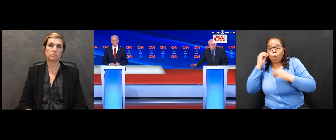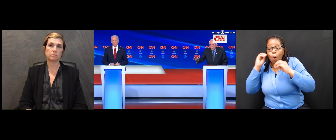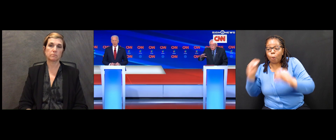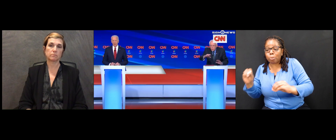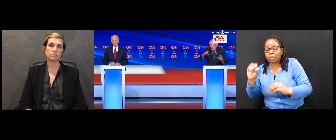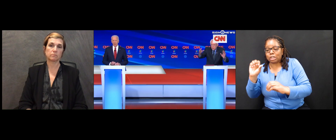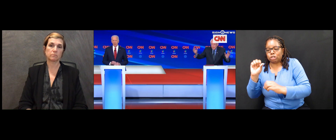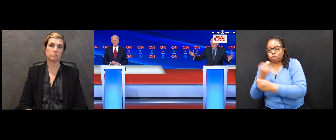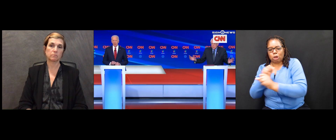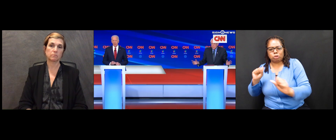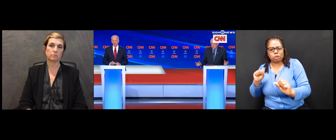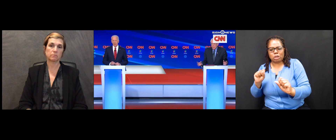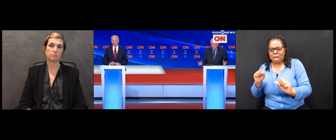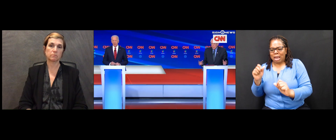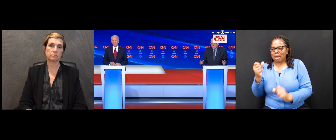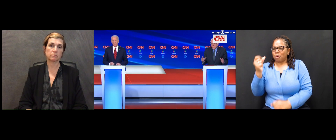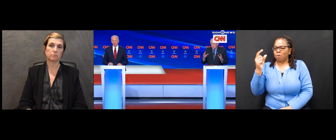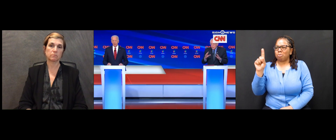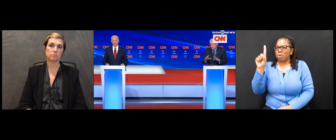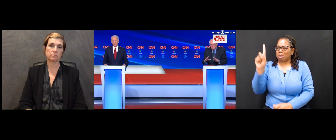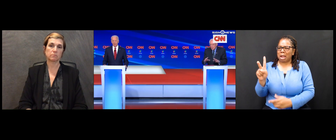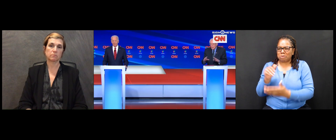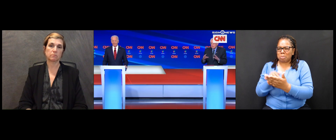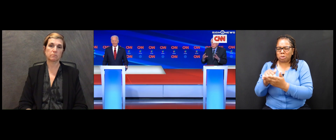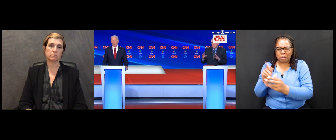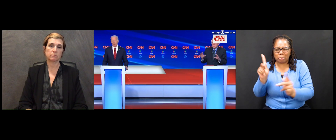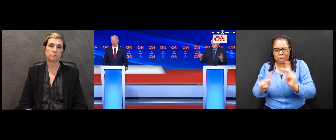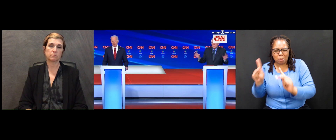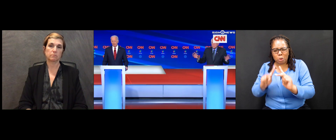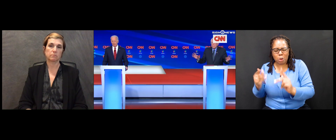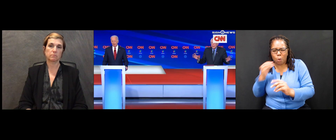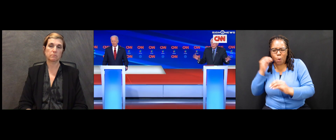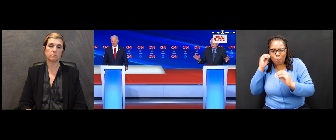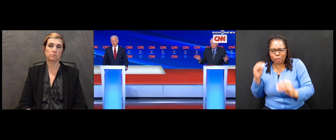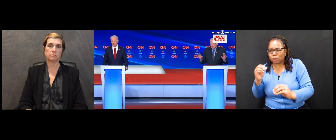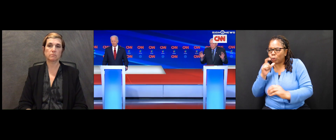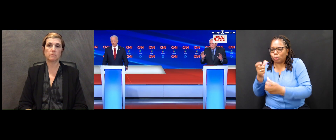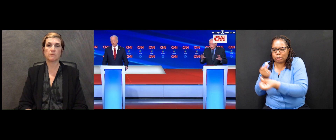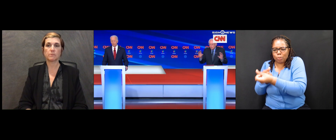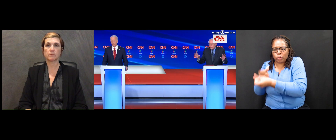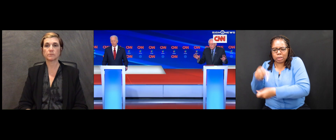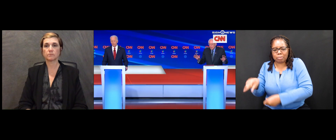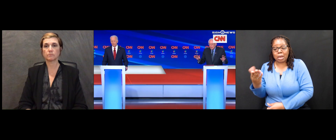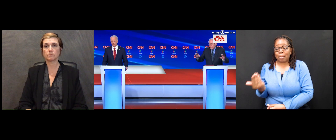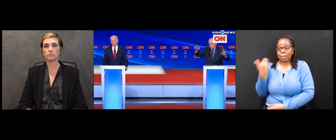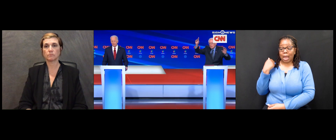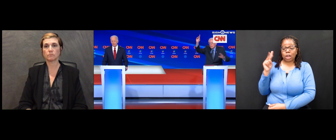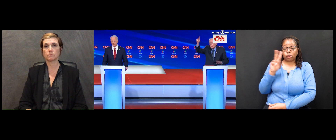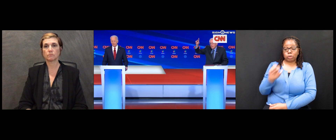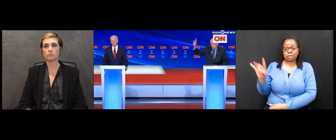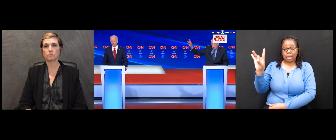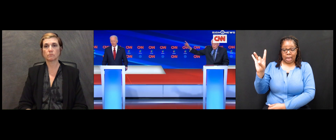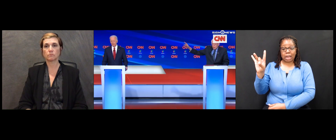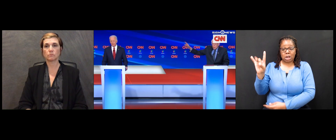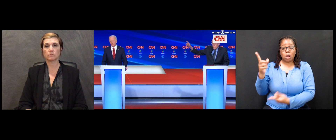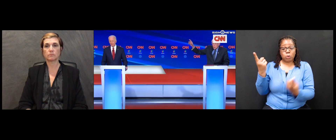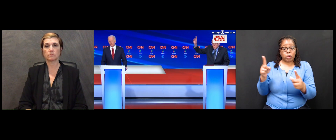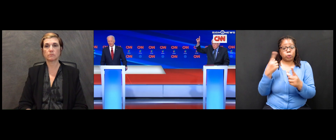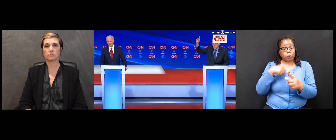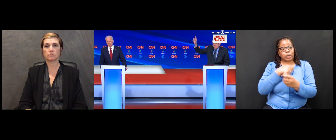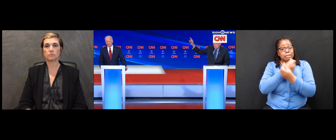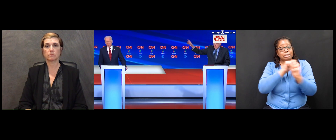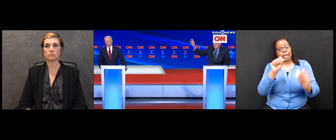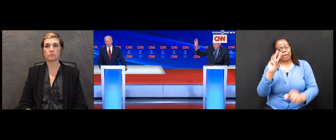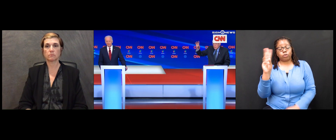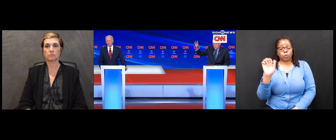tonight? Who's going to respond to them? Now, in 2008, when we had the Wall Street bailout, they did very well